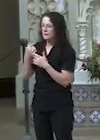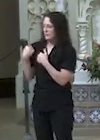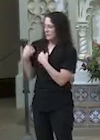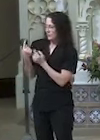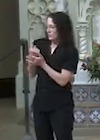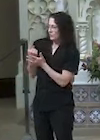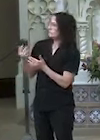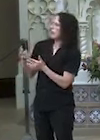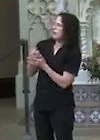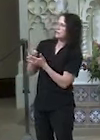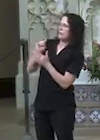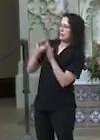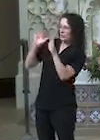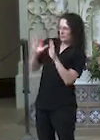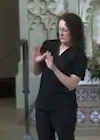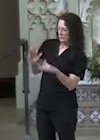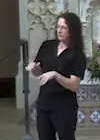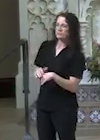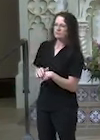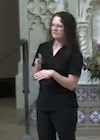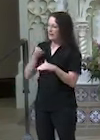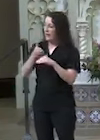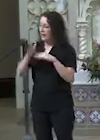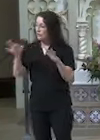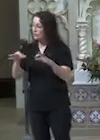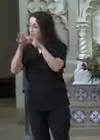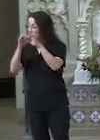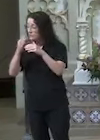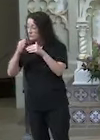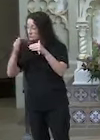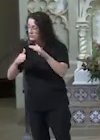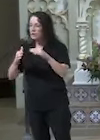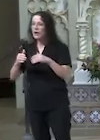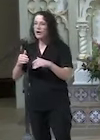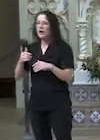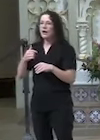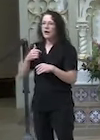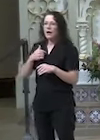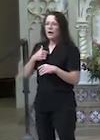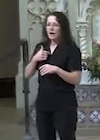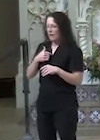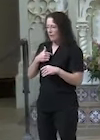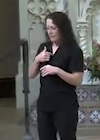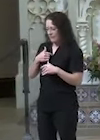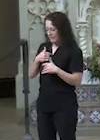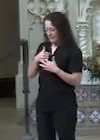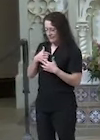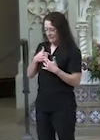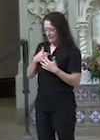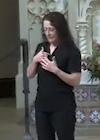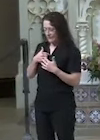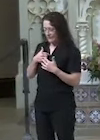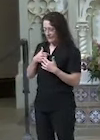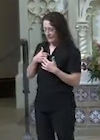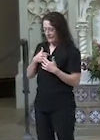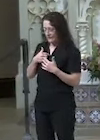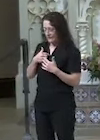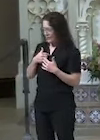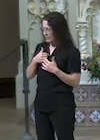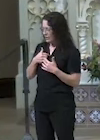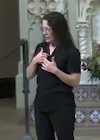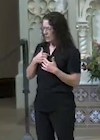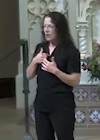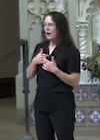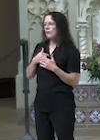week, last Sunday, right after Masses, I got in with my one of my best friends in the world, Father